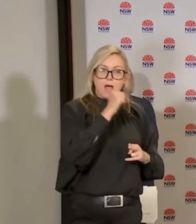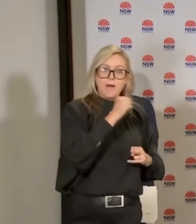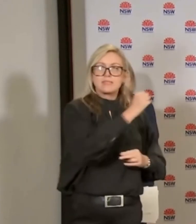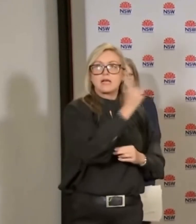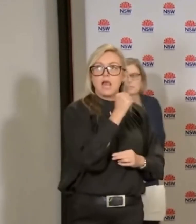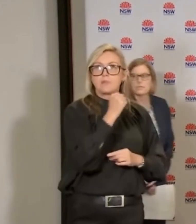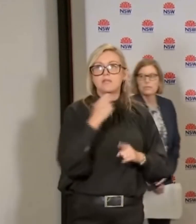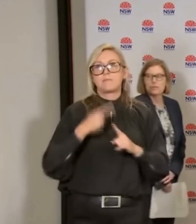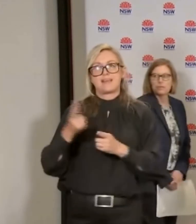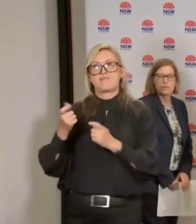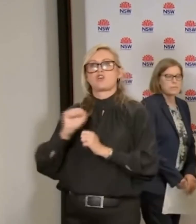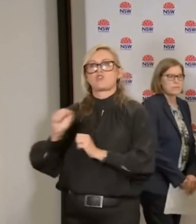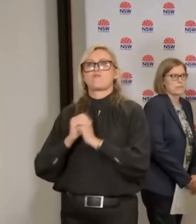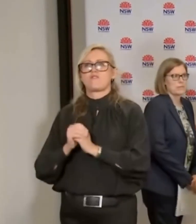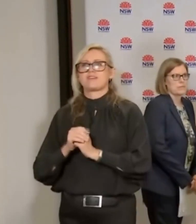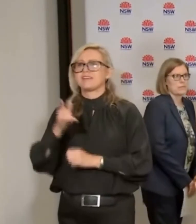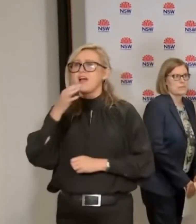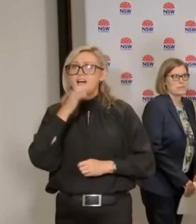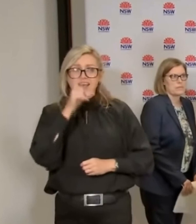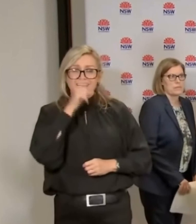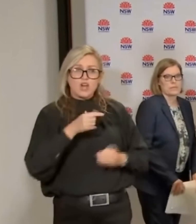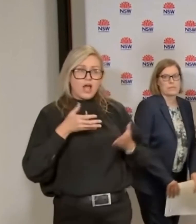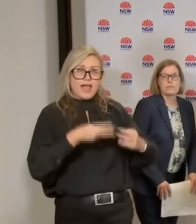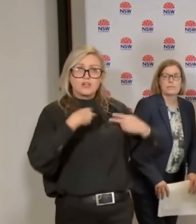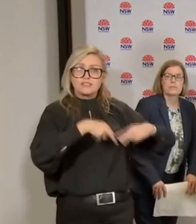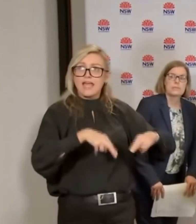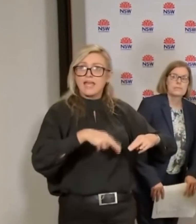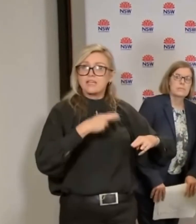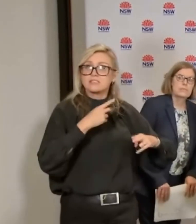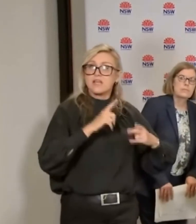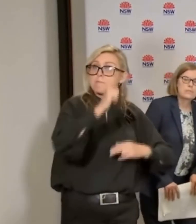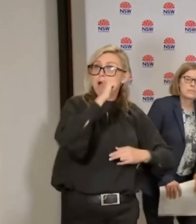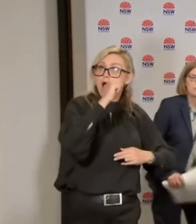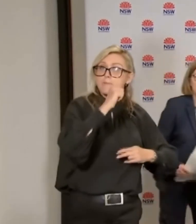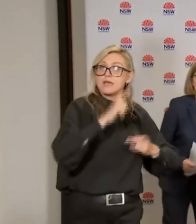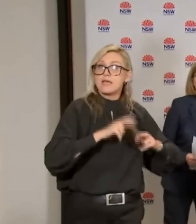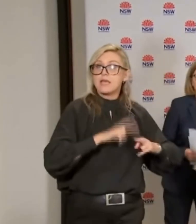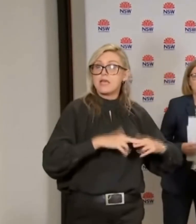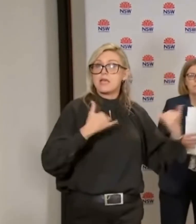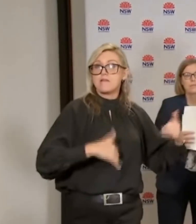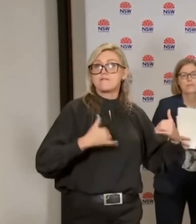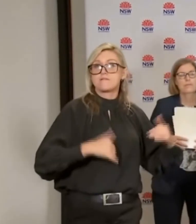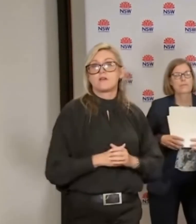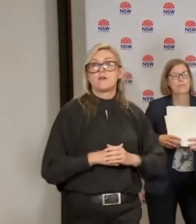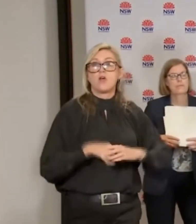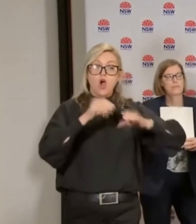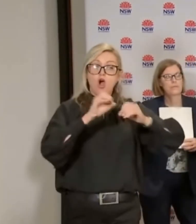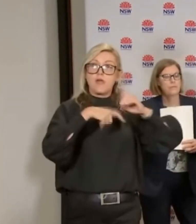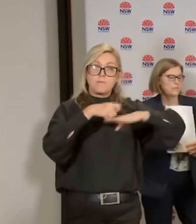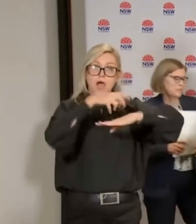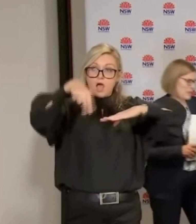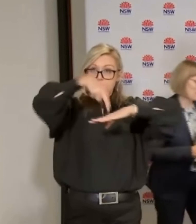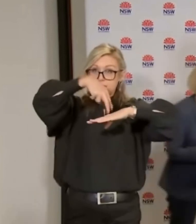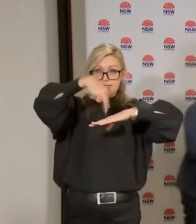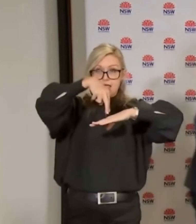everyone. Can I dance at the pub yet or not? Look, If there's live music, can I have a dance? Not on the bar. yeah, you can't, not on the bar. Thanks, everyone.